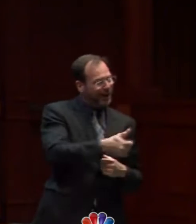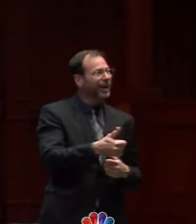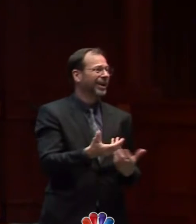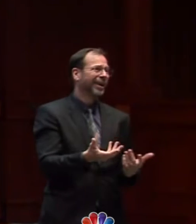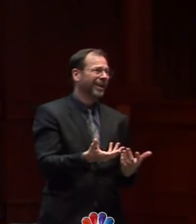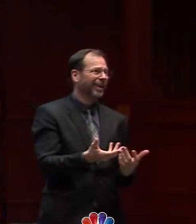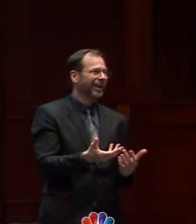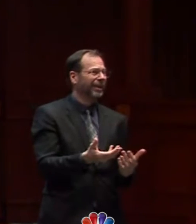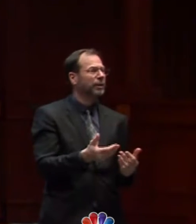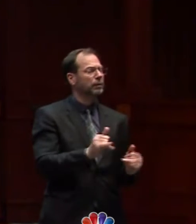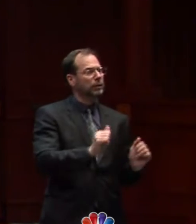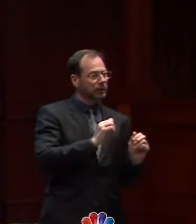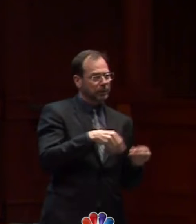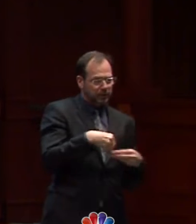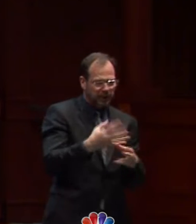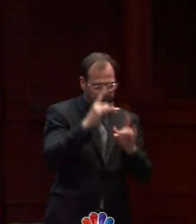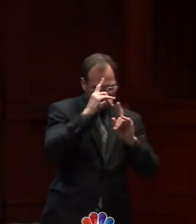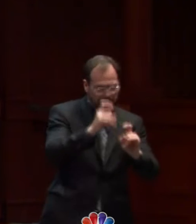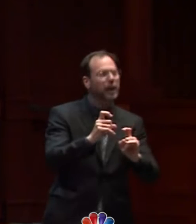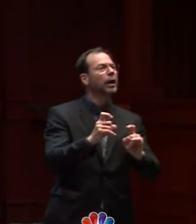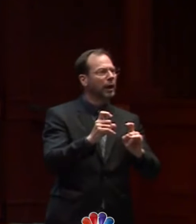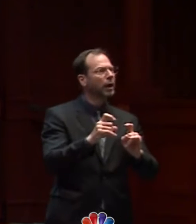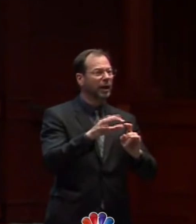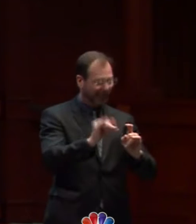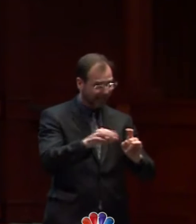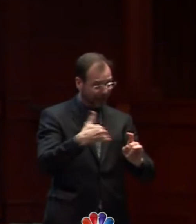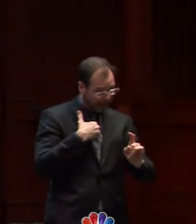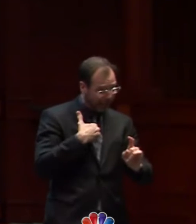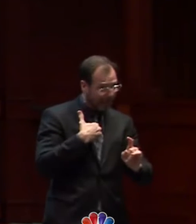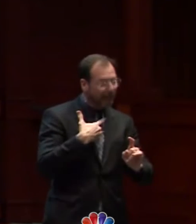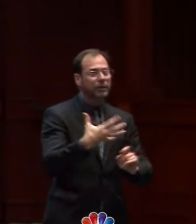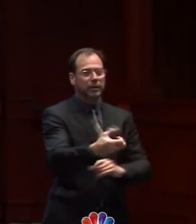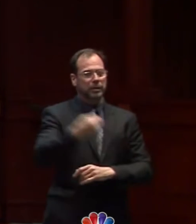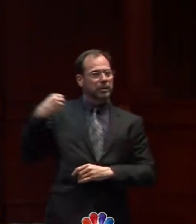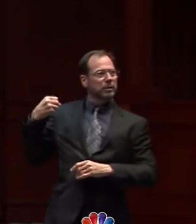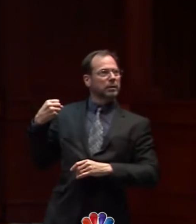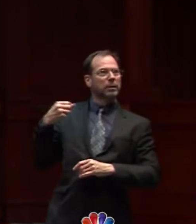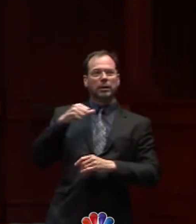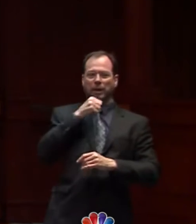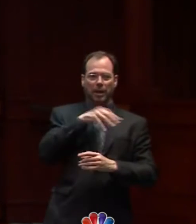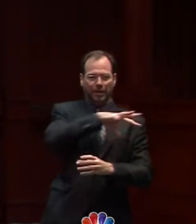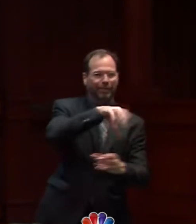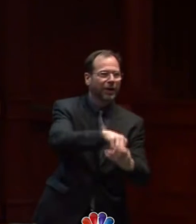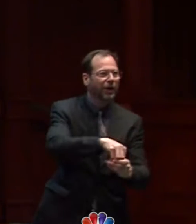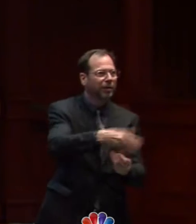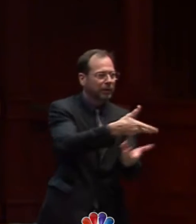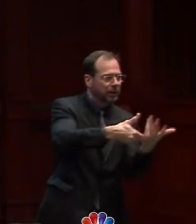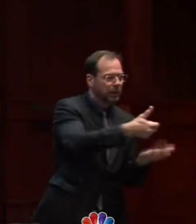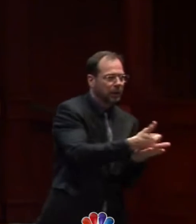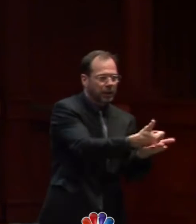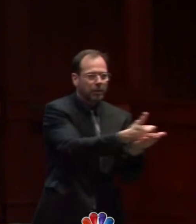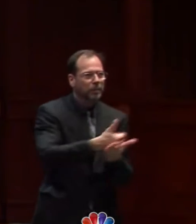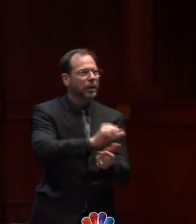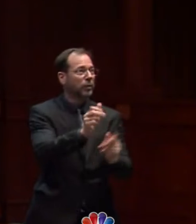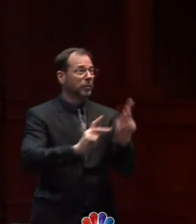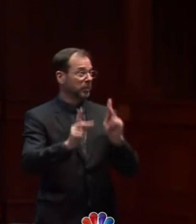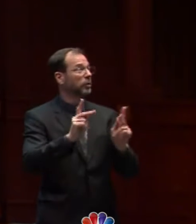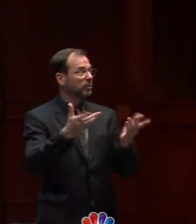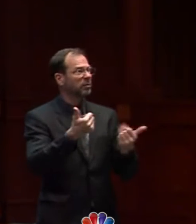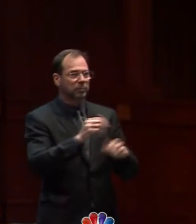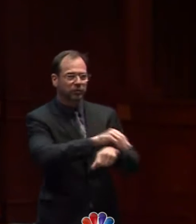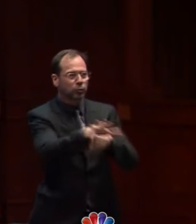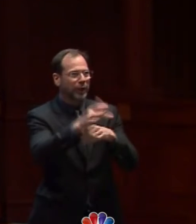may have COVID-19 so that they would be removed from a situation where they would be transmitting that disease to somebody else.